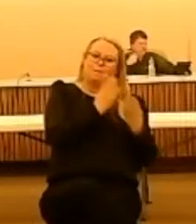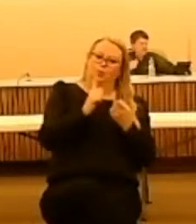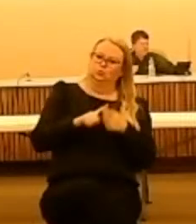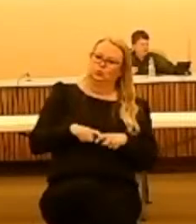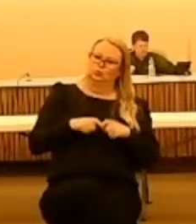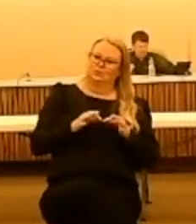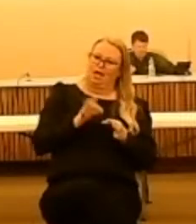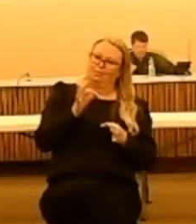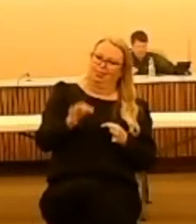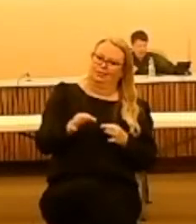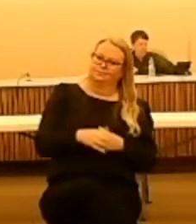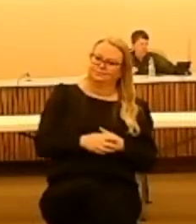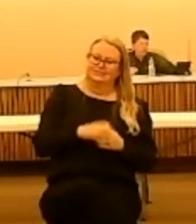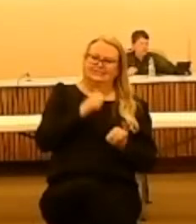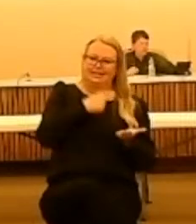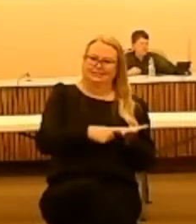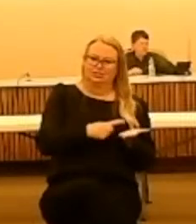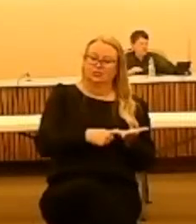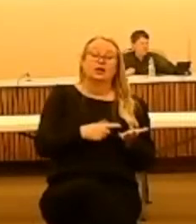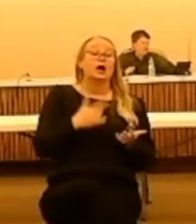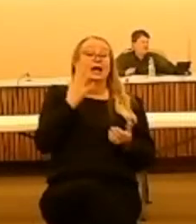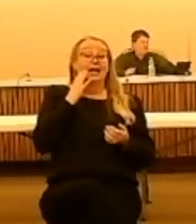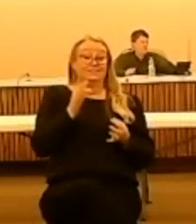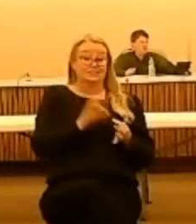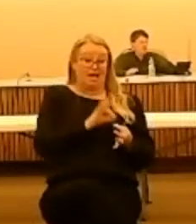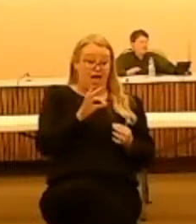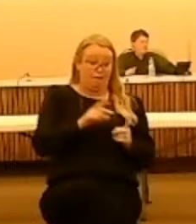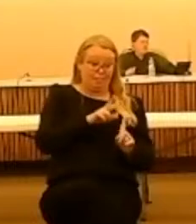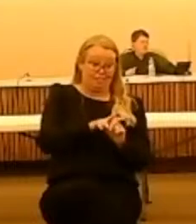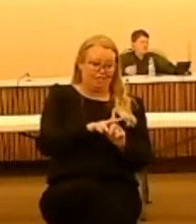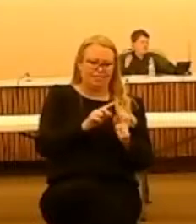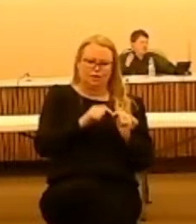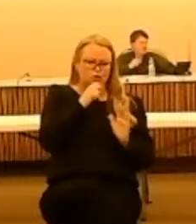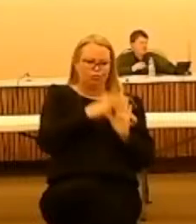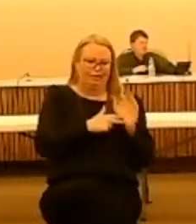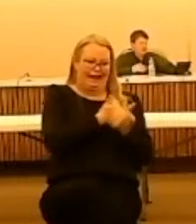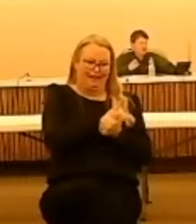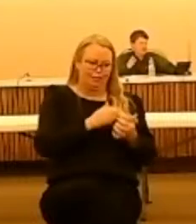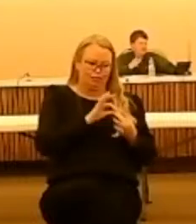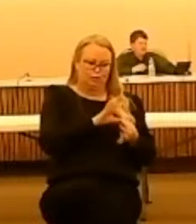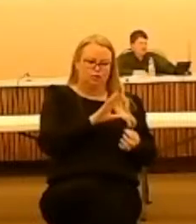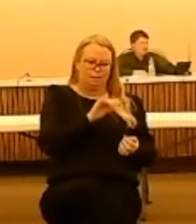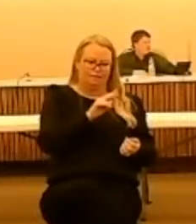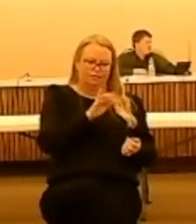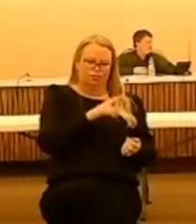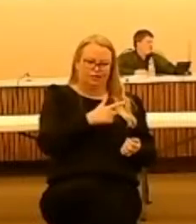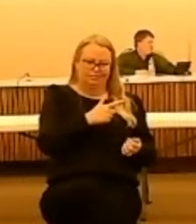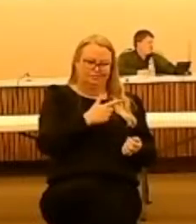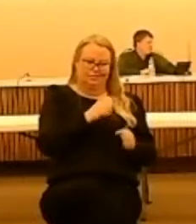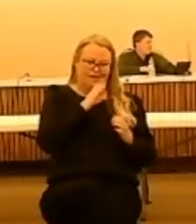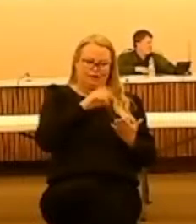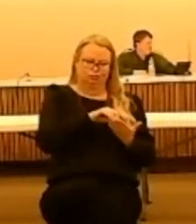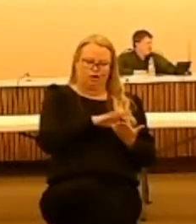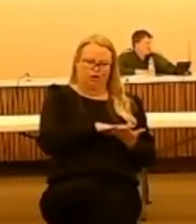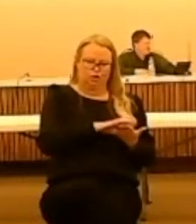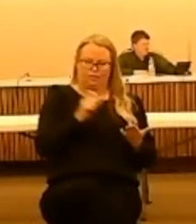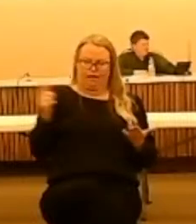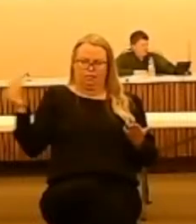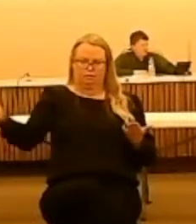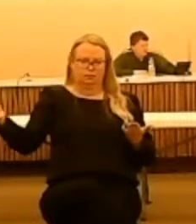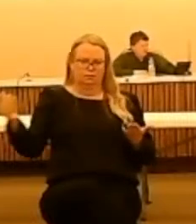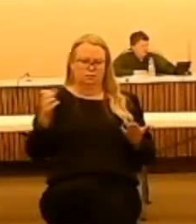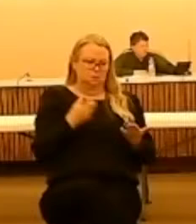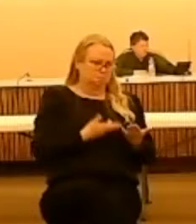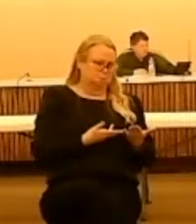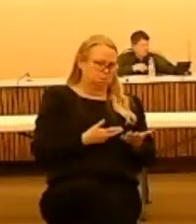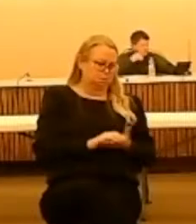being that if we were going to table the next two, then you actually don't read any of them in the buffer and they can, or into the record, and they can reuse the numbers. So, okay, in the future.